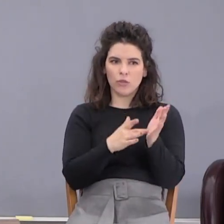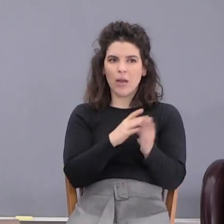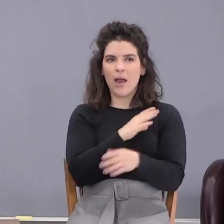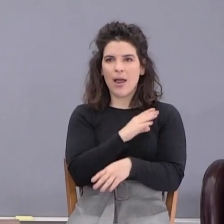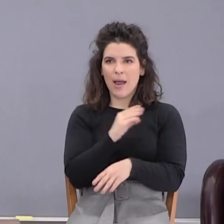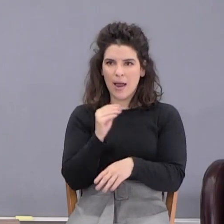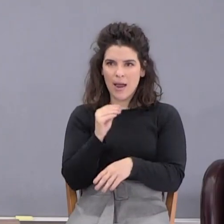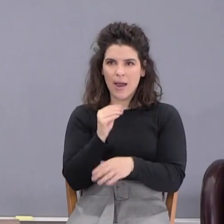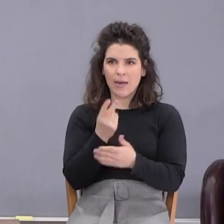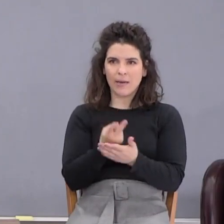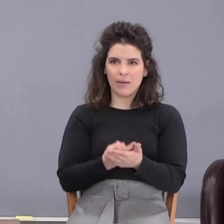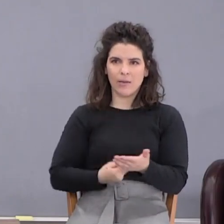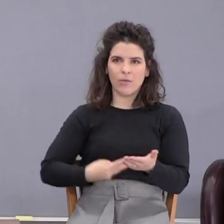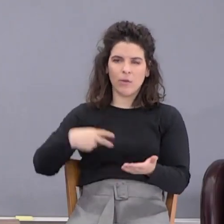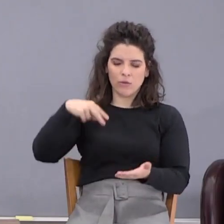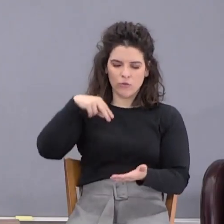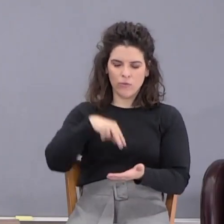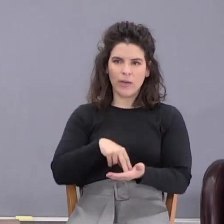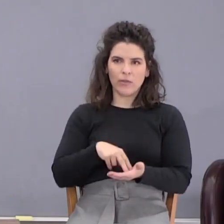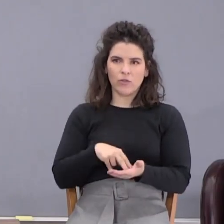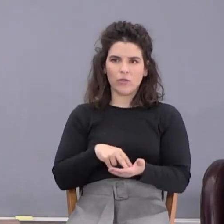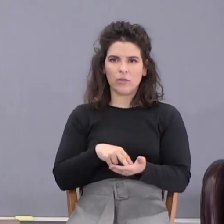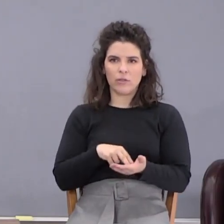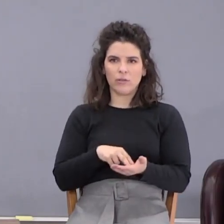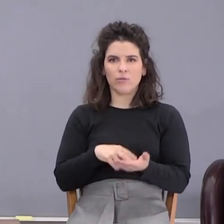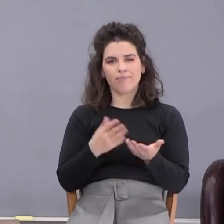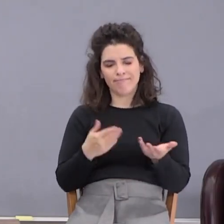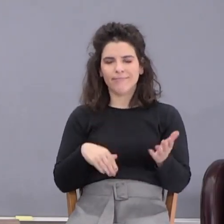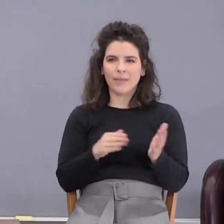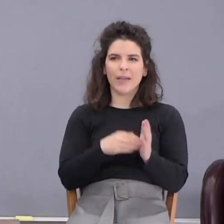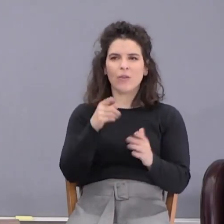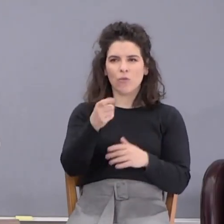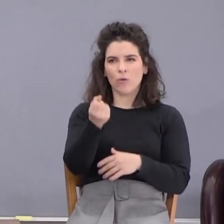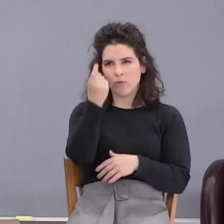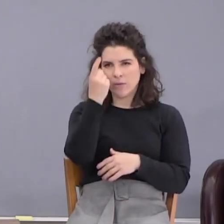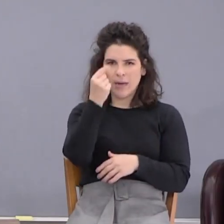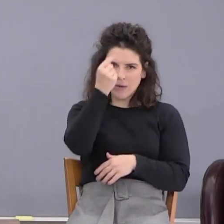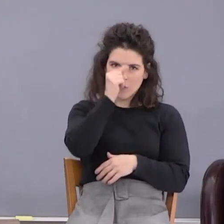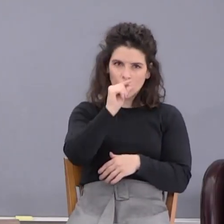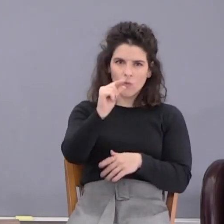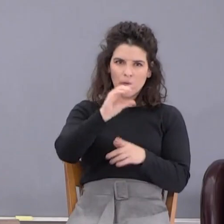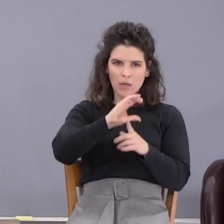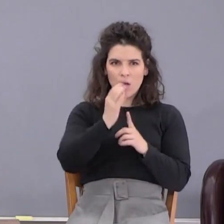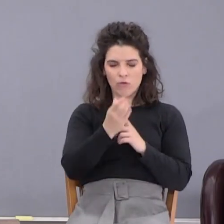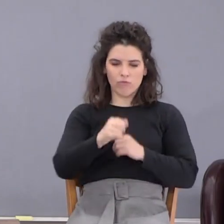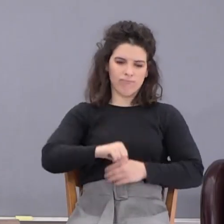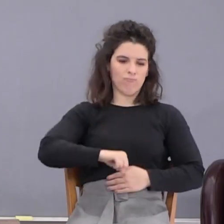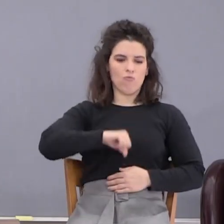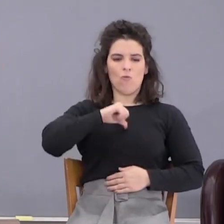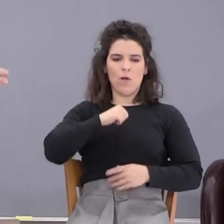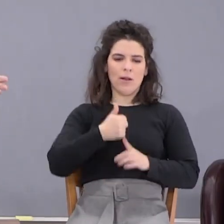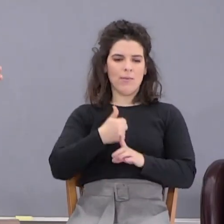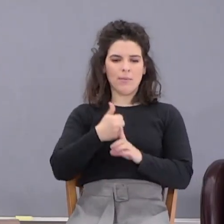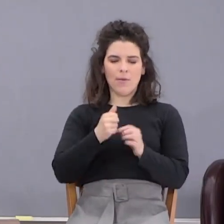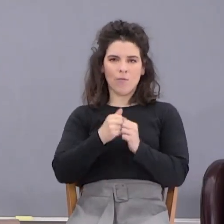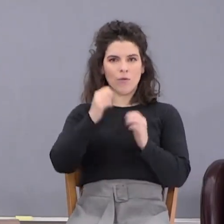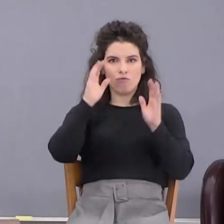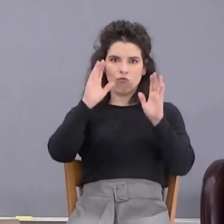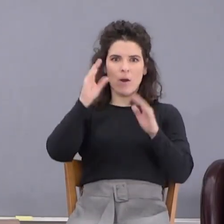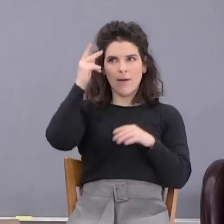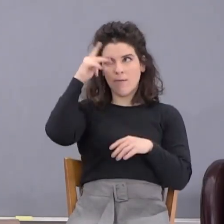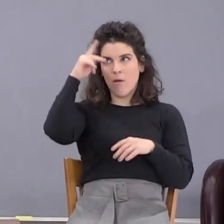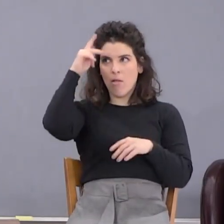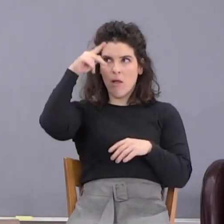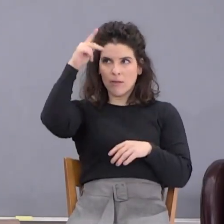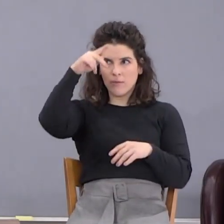and the resurrection. Okay? So again, you understand Greek culture. They prided themselves with the great philosophers